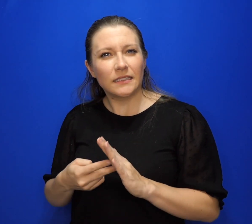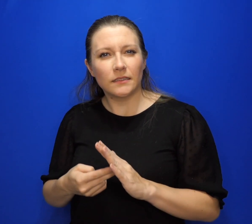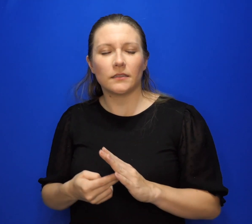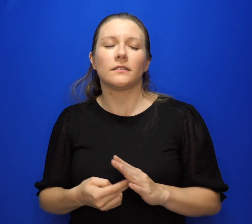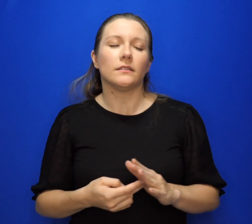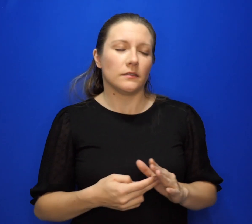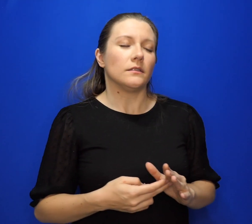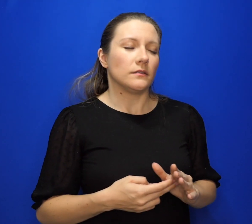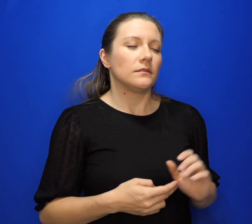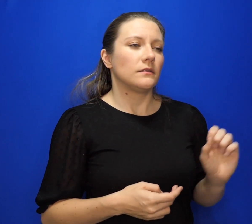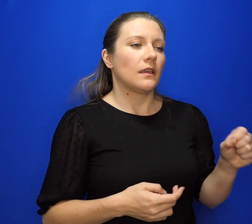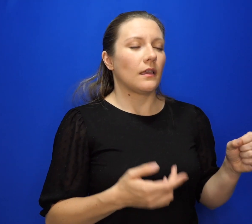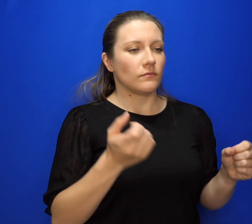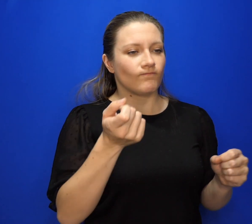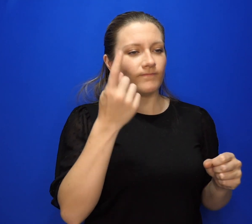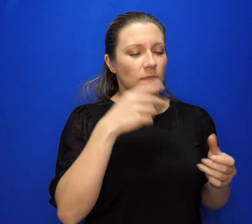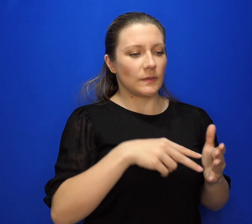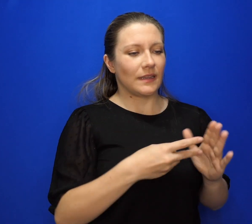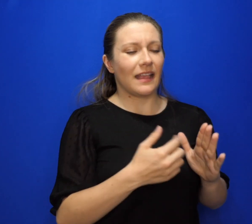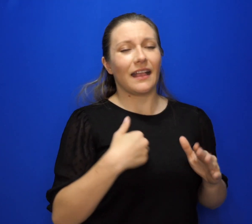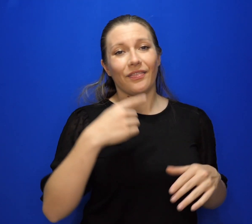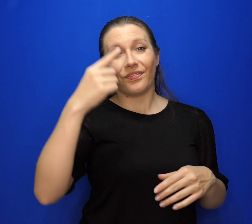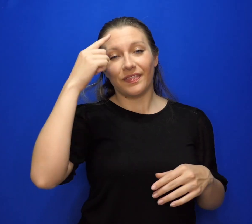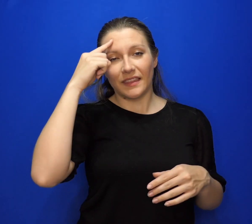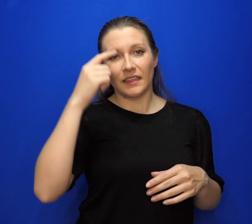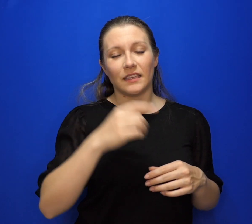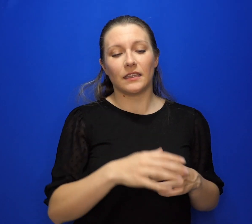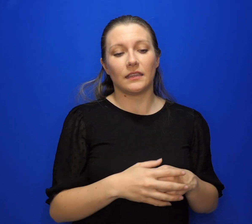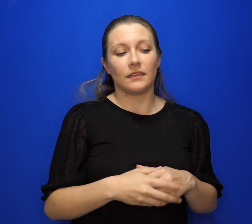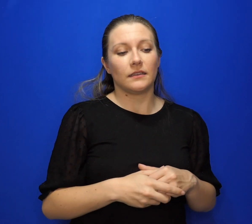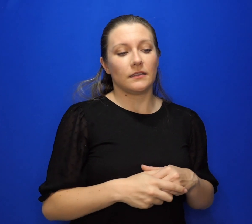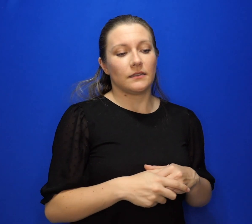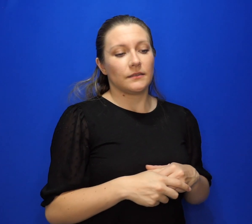I mean? And I think in a way, it's